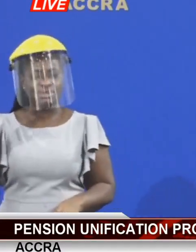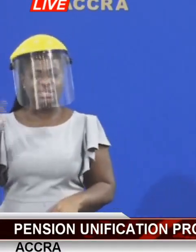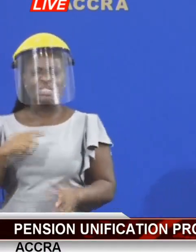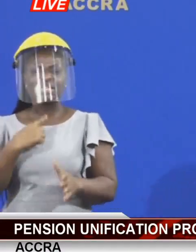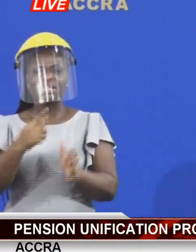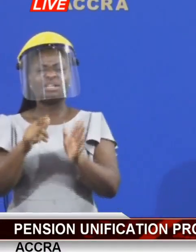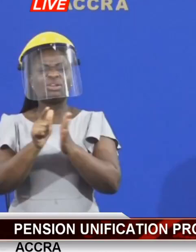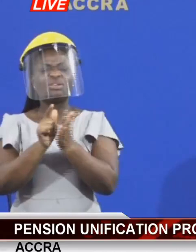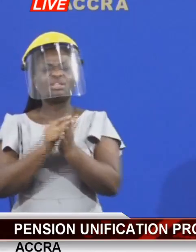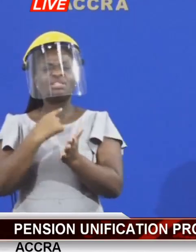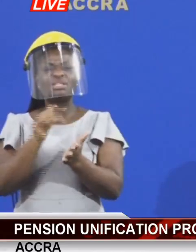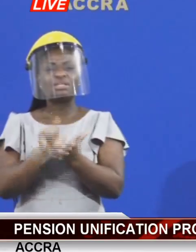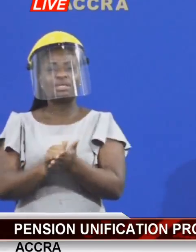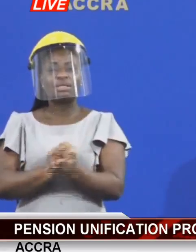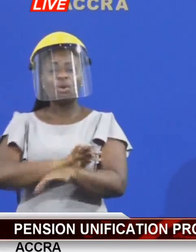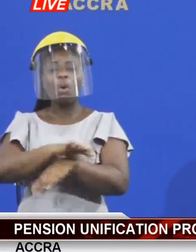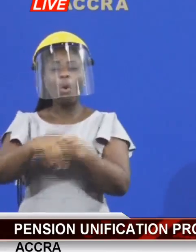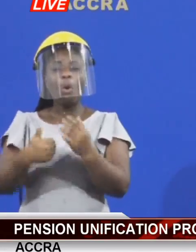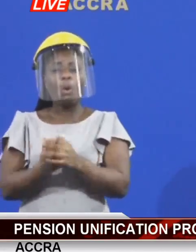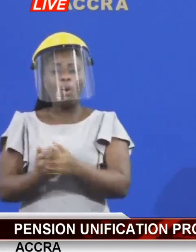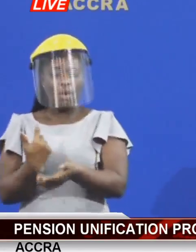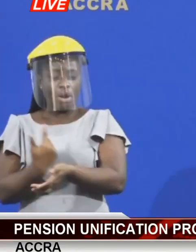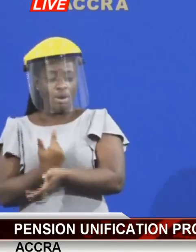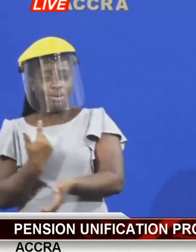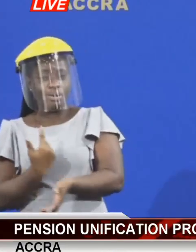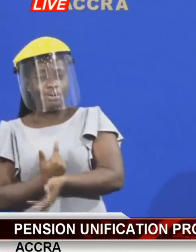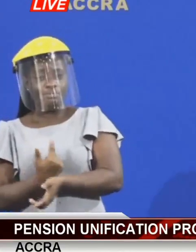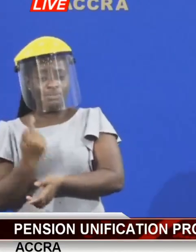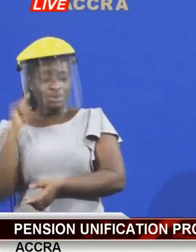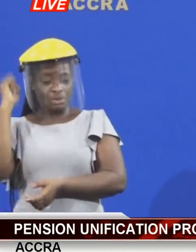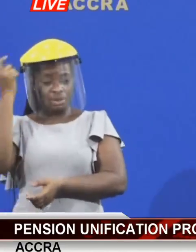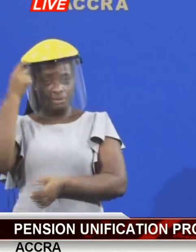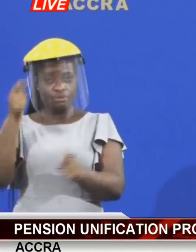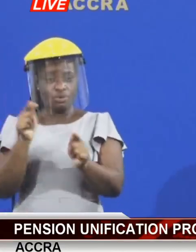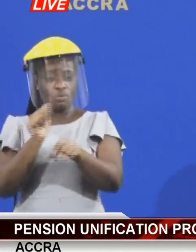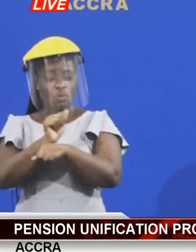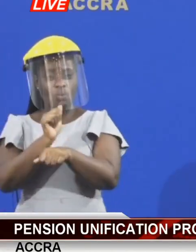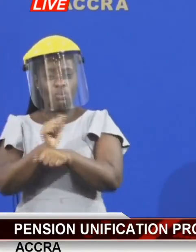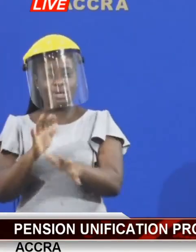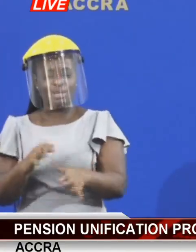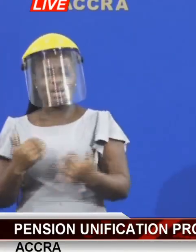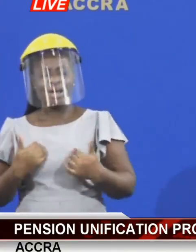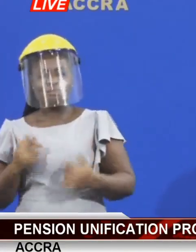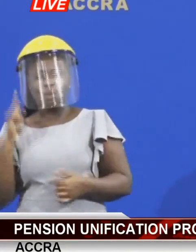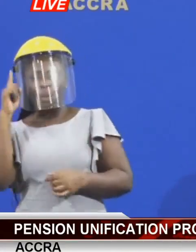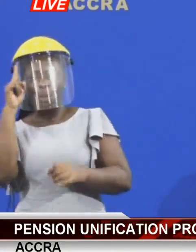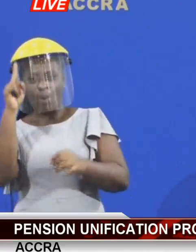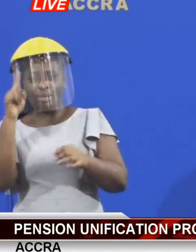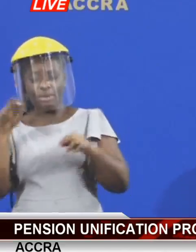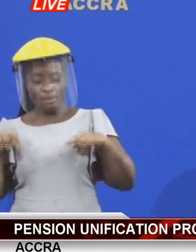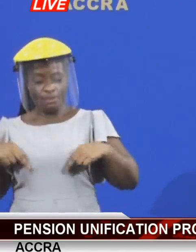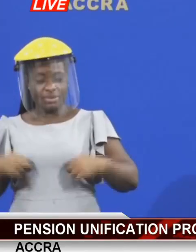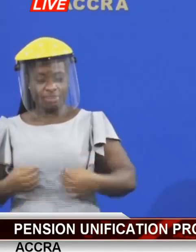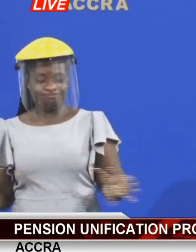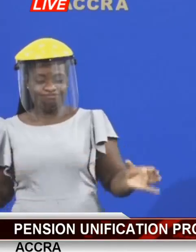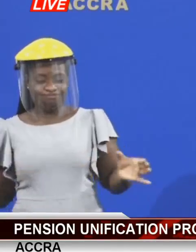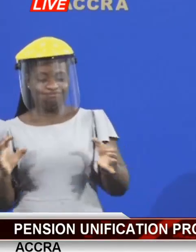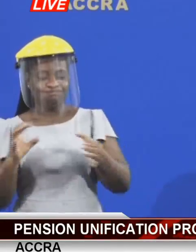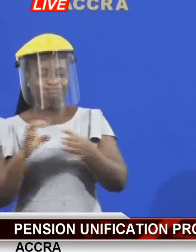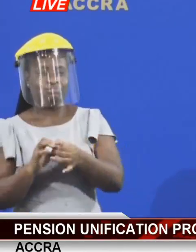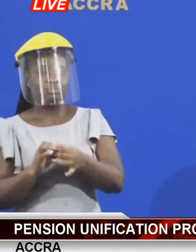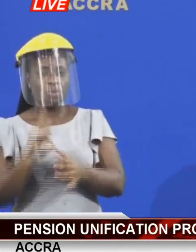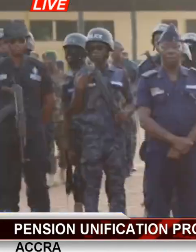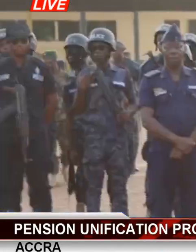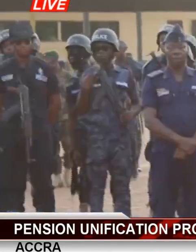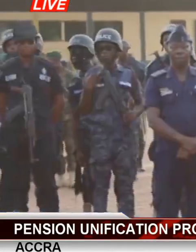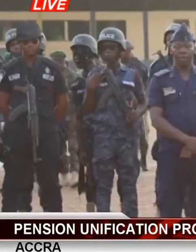echere se, o se gana juma e fo nyina, o ma ye aban nyuma nyina no, ye ye the friend unification of pensions, ye do nyina she pension ba